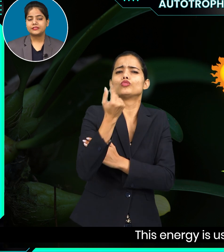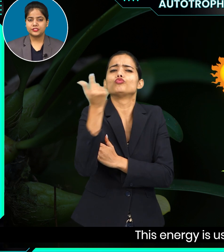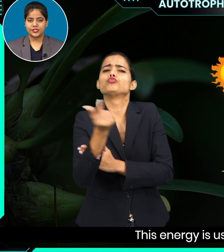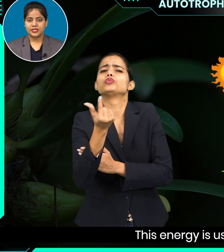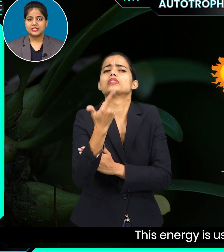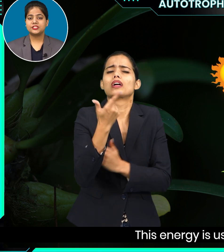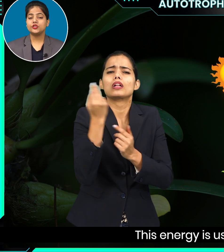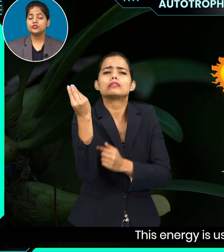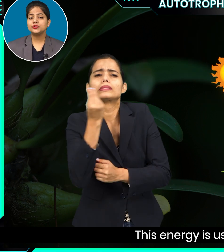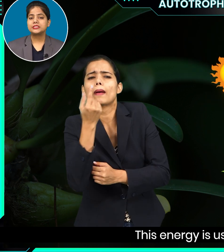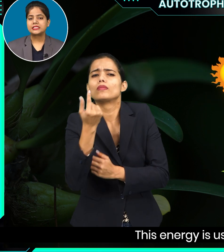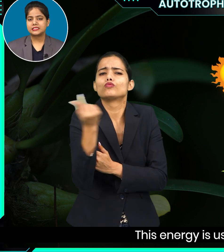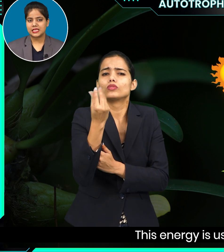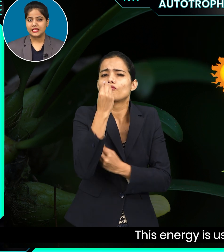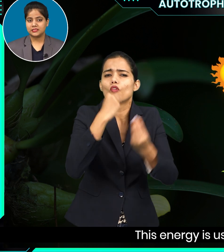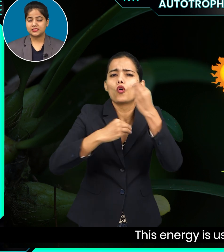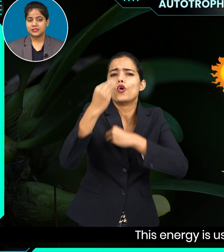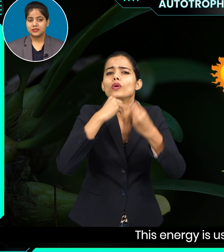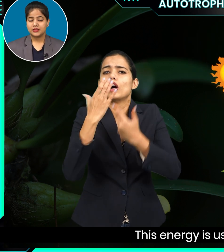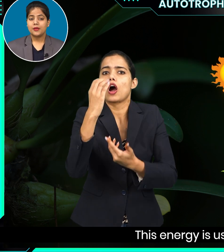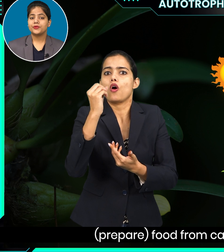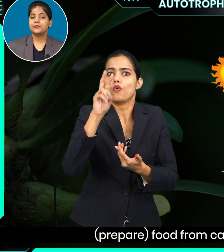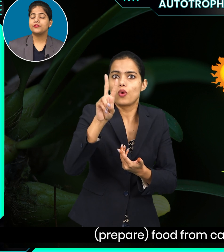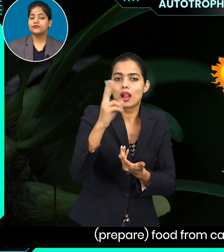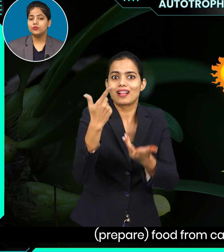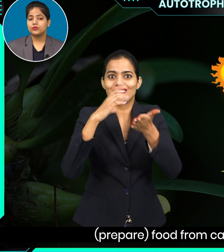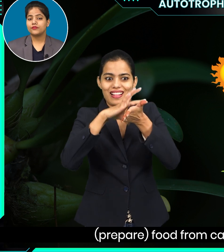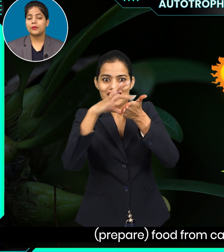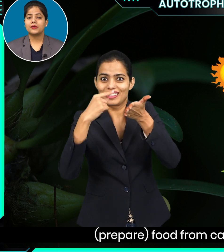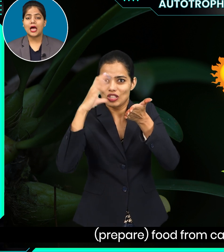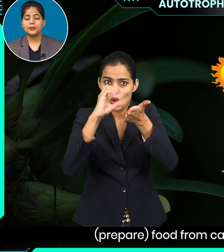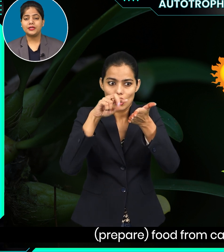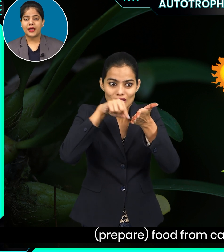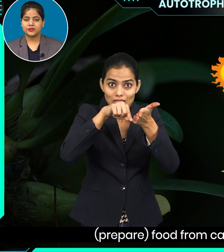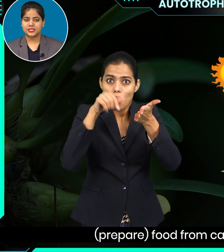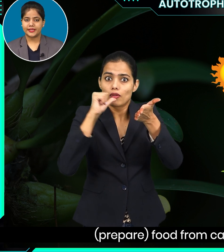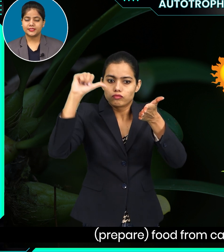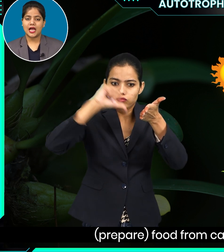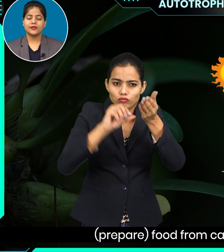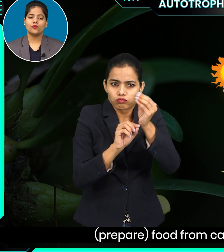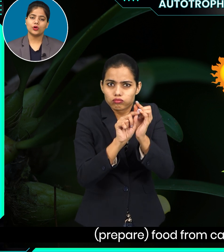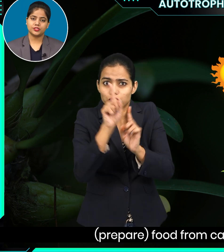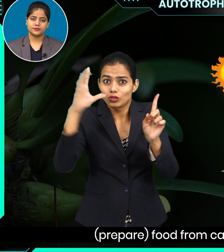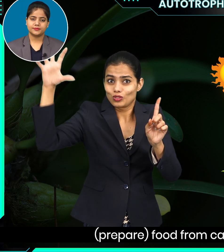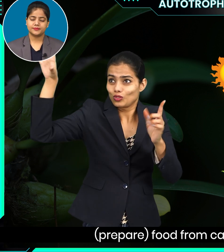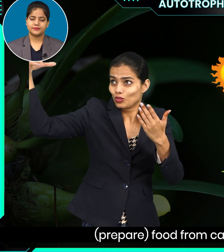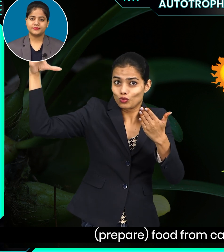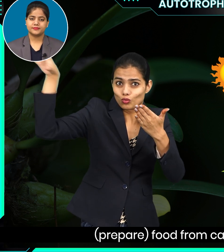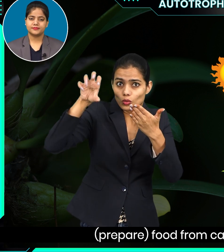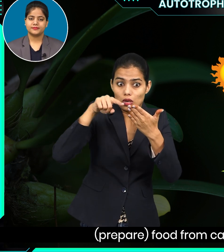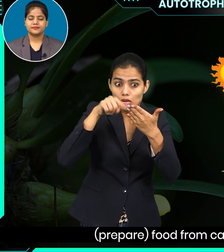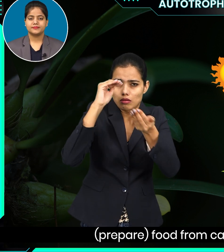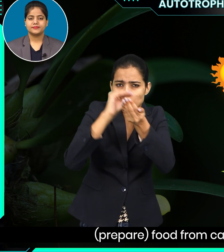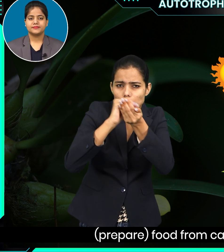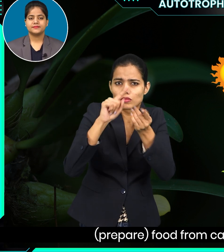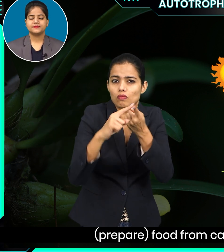This energy is used to synthesize, prepare food from carbon dioxide and water.